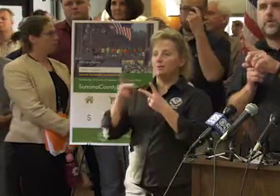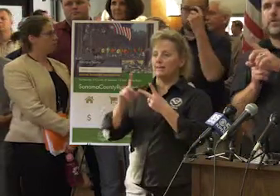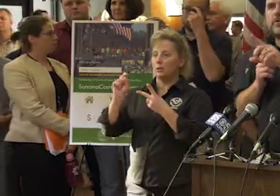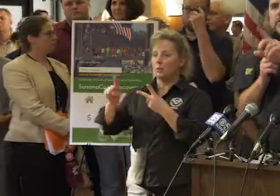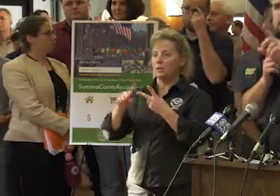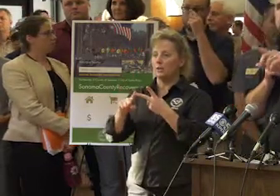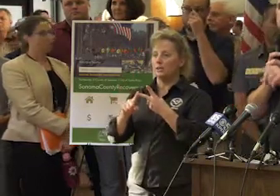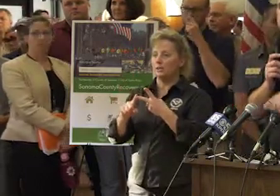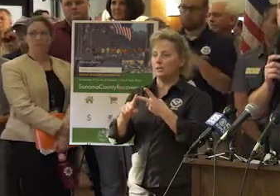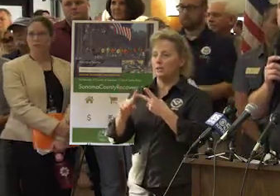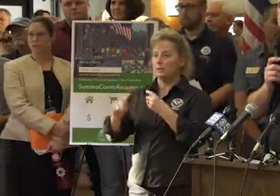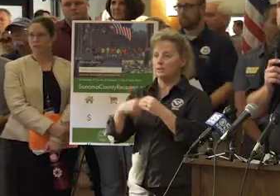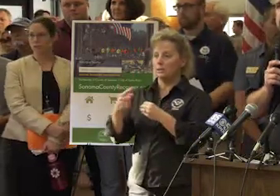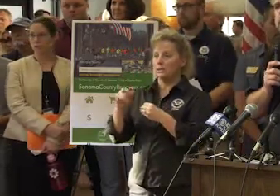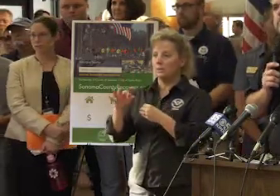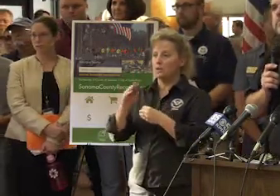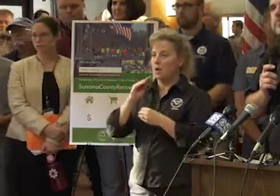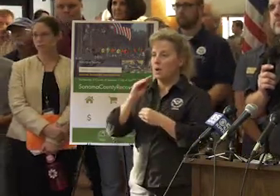Okay.